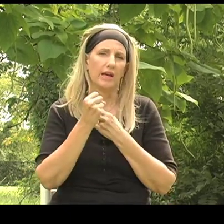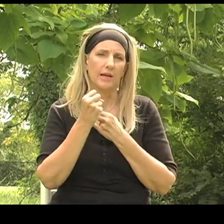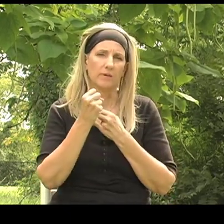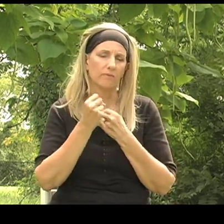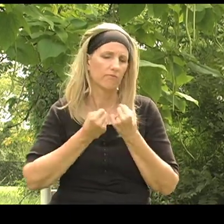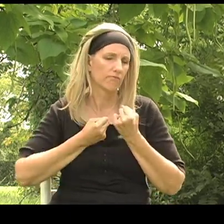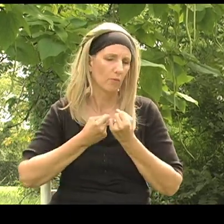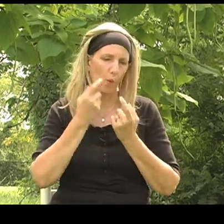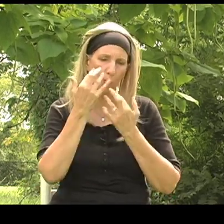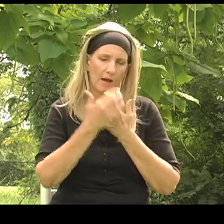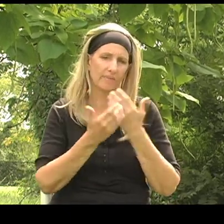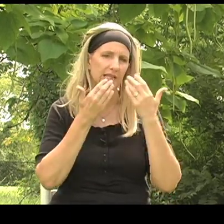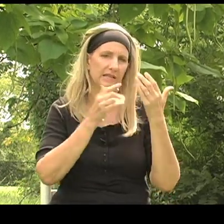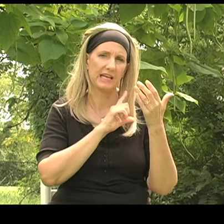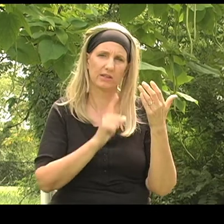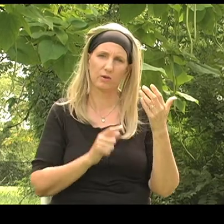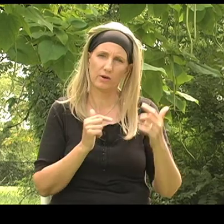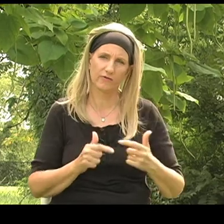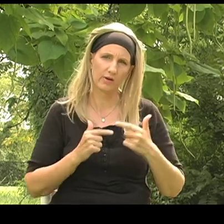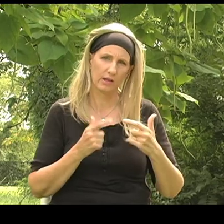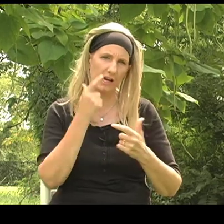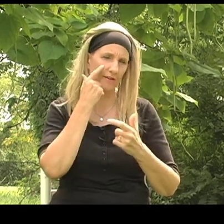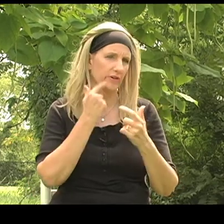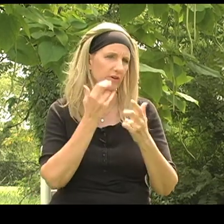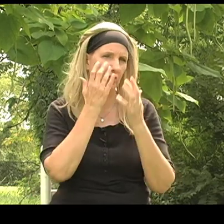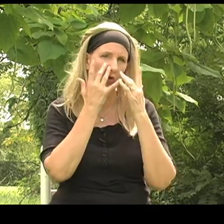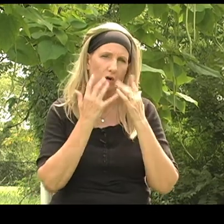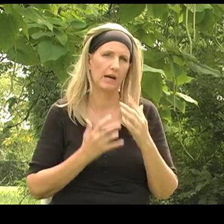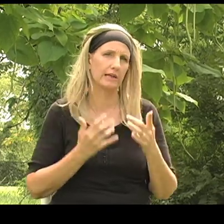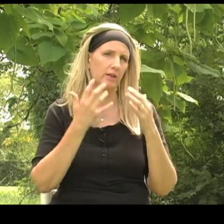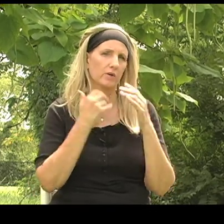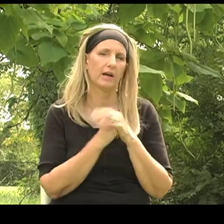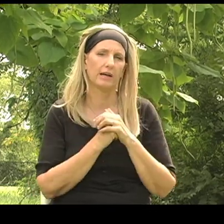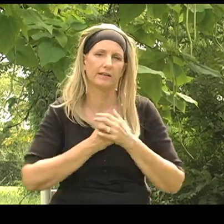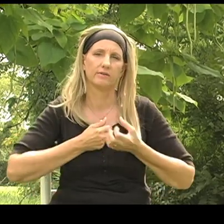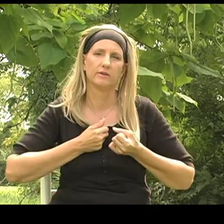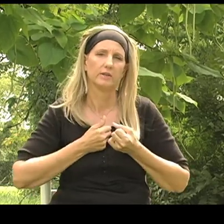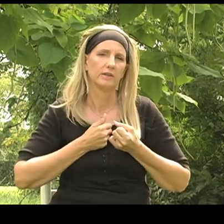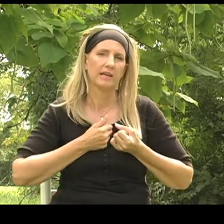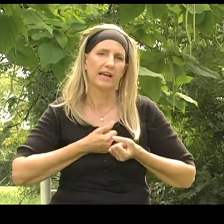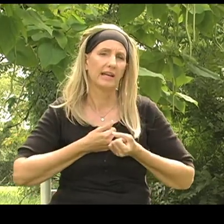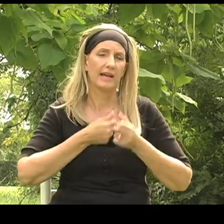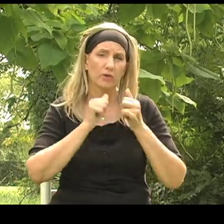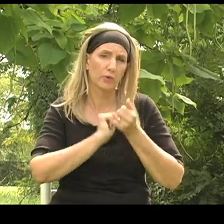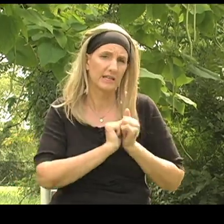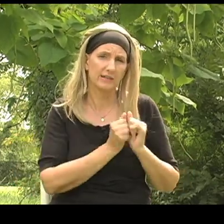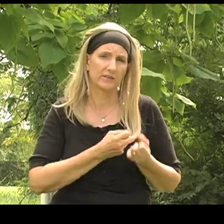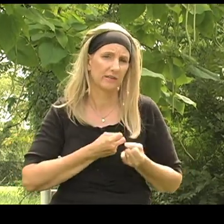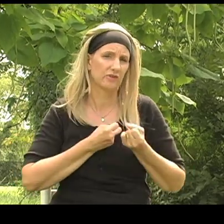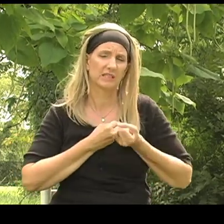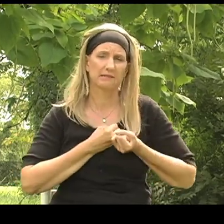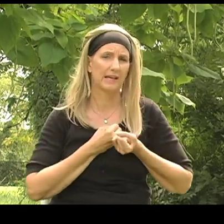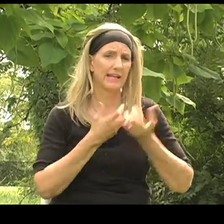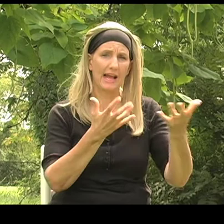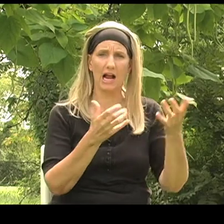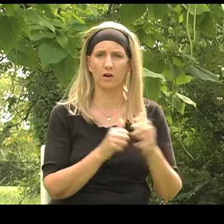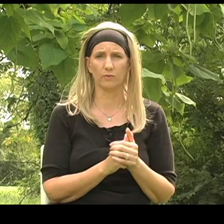and wept and thanked the Lord for her life, and just cried and cried and grieved and just let it out. We